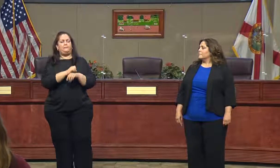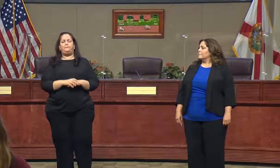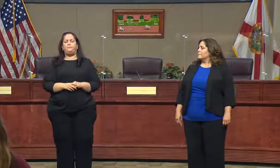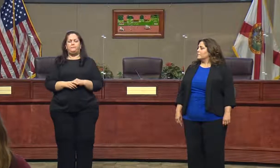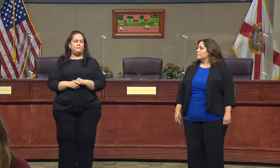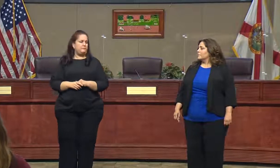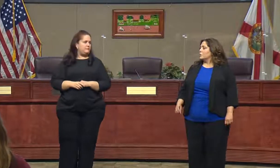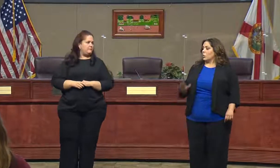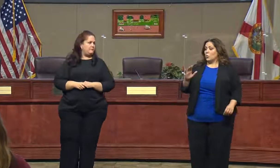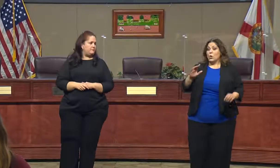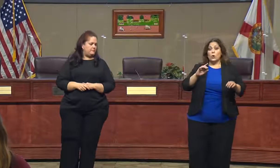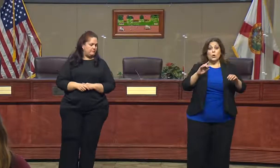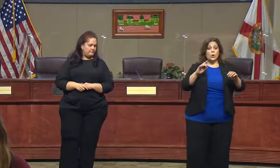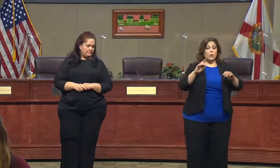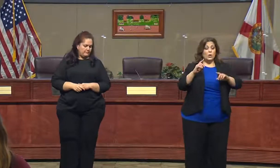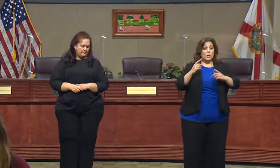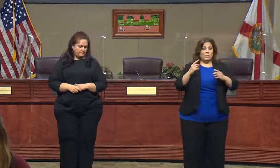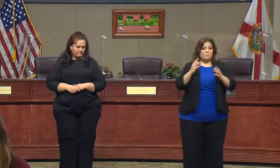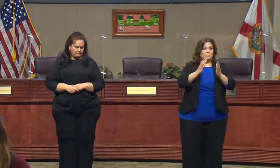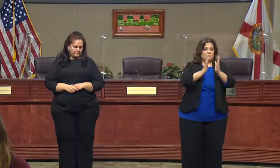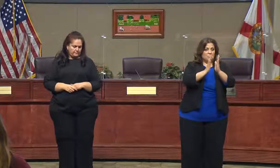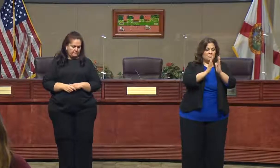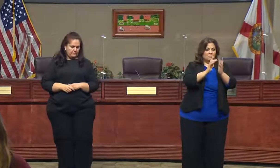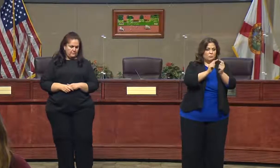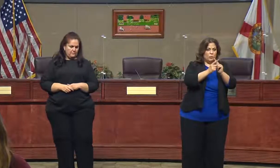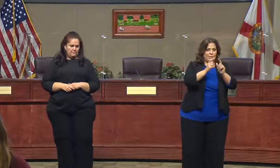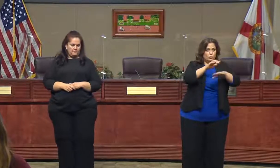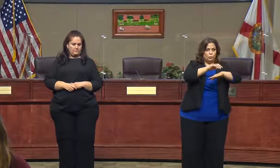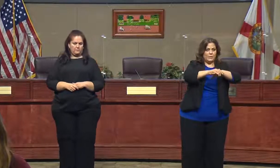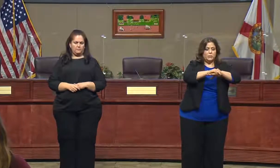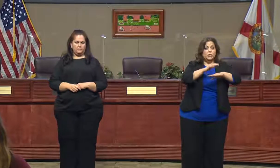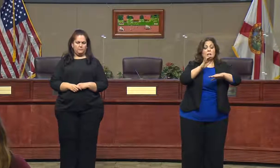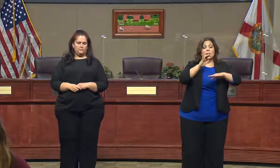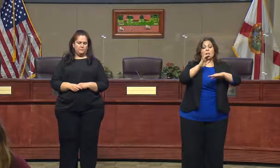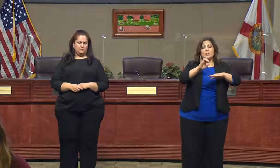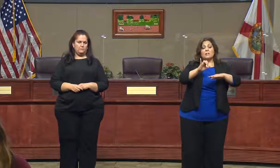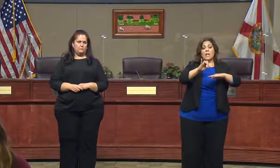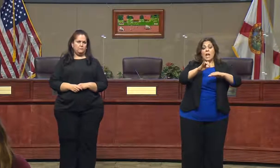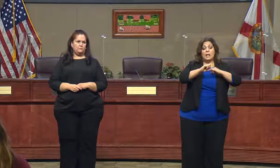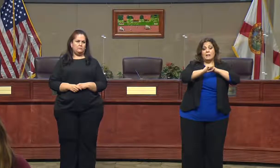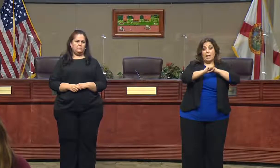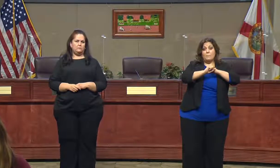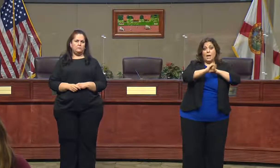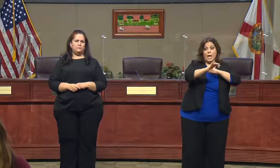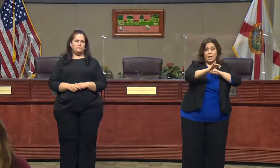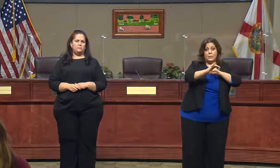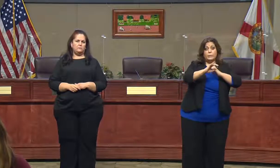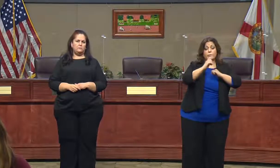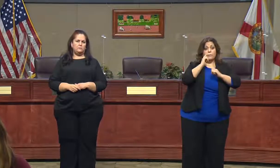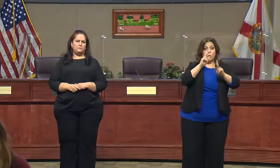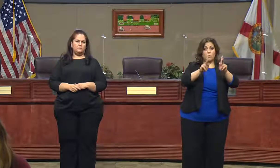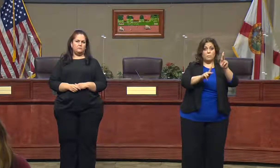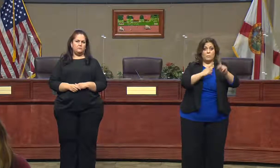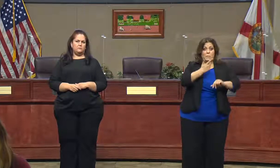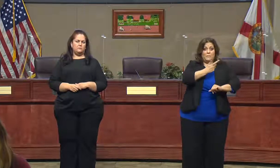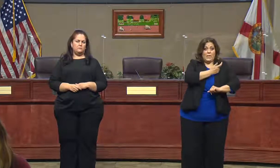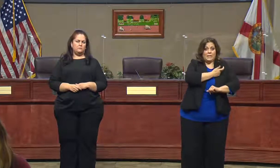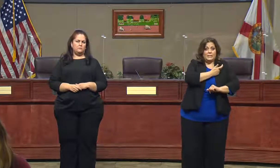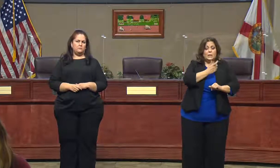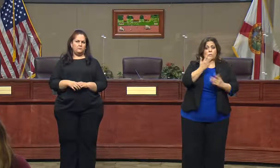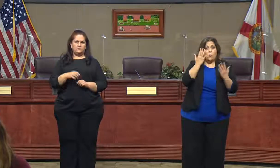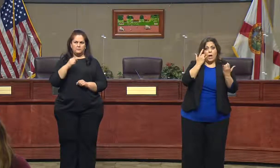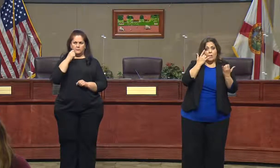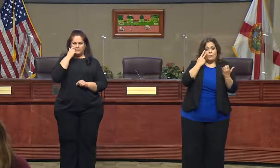is the campaign launch because you have a special need or you have